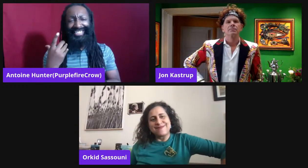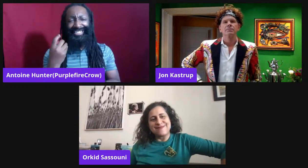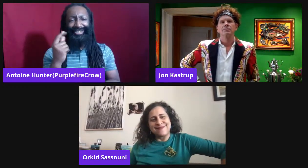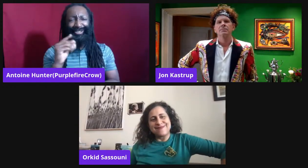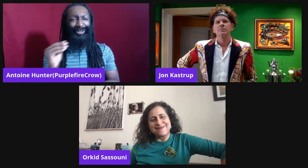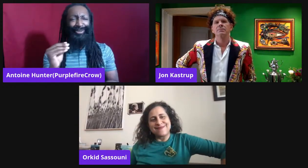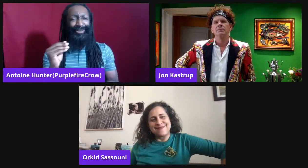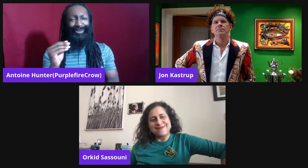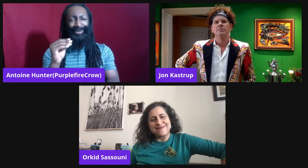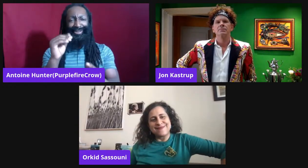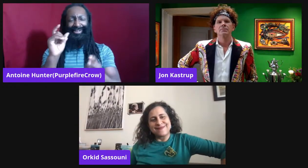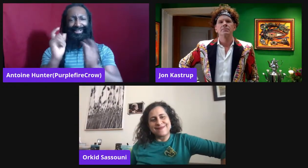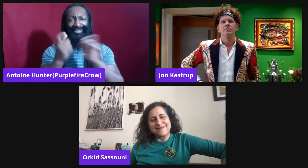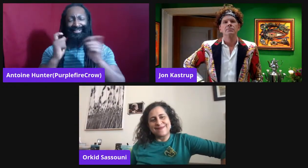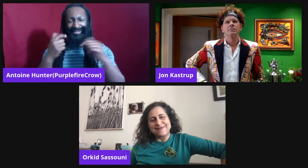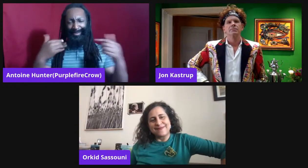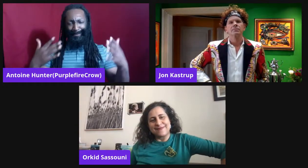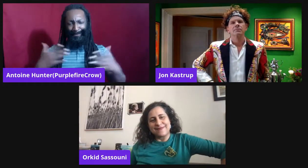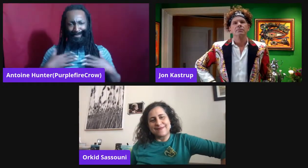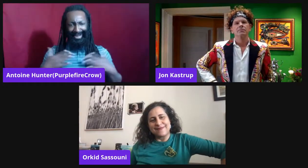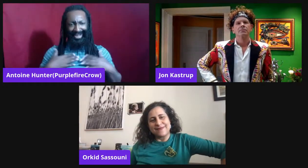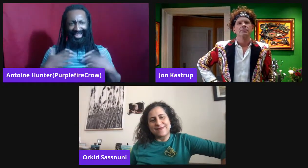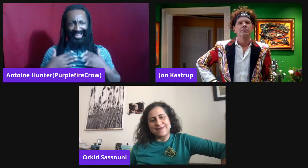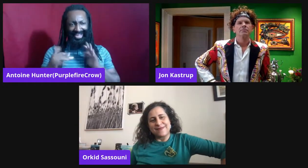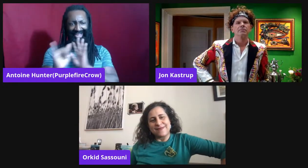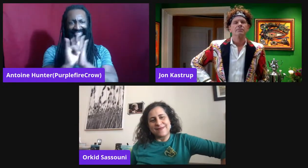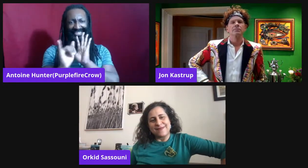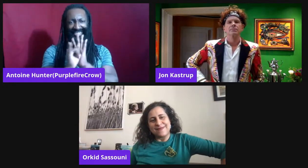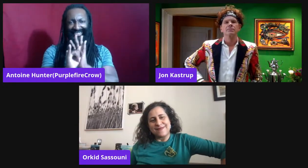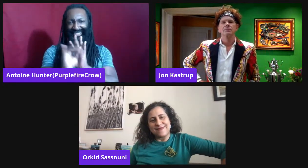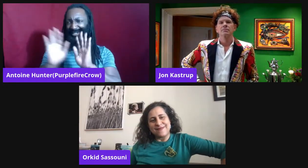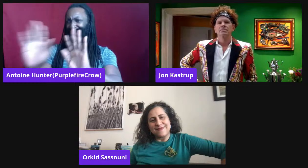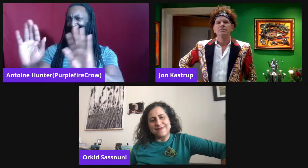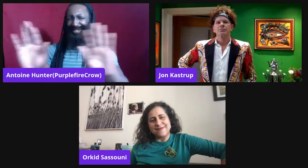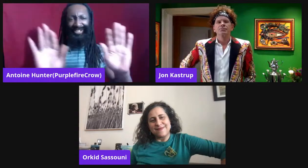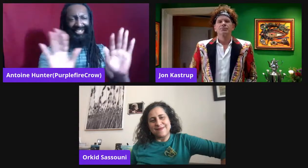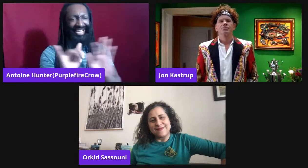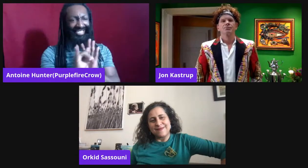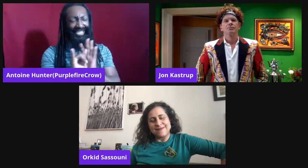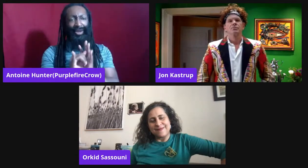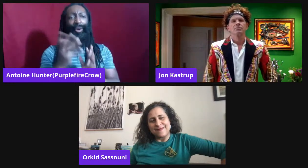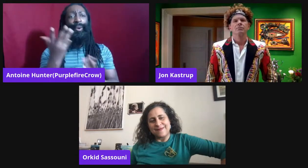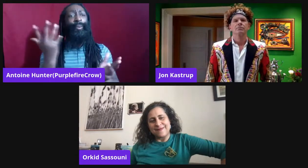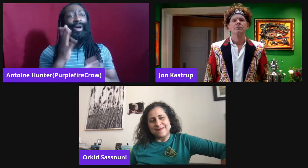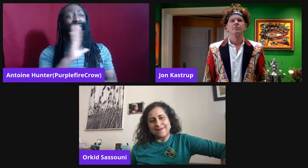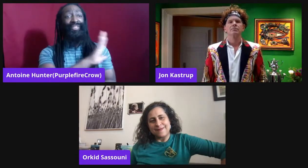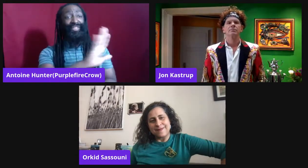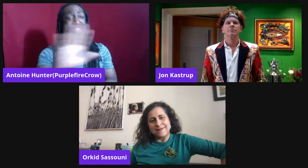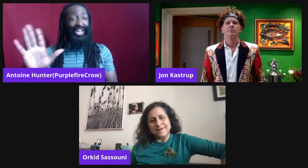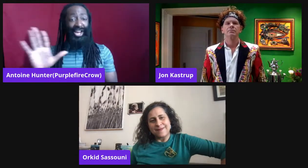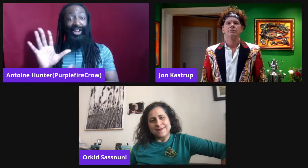And it's not others' responsibility to try to create your identity for